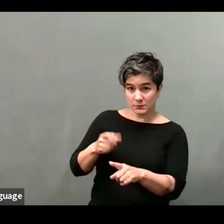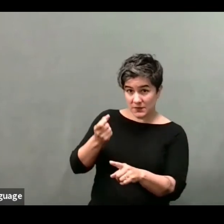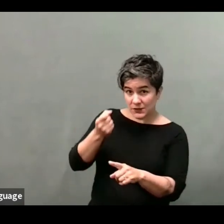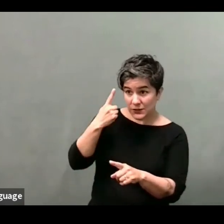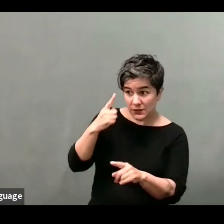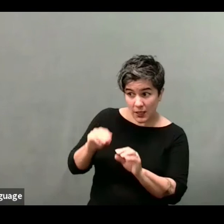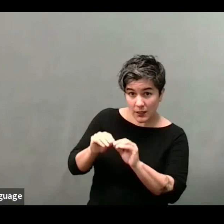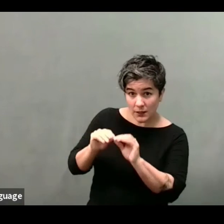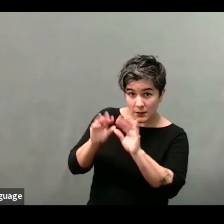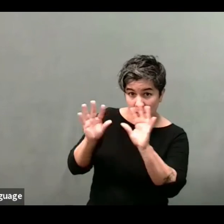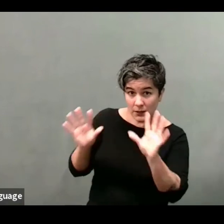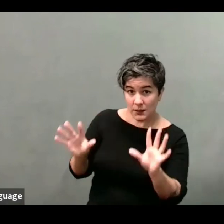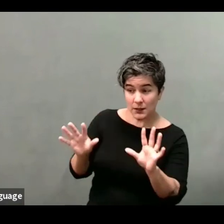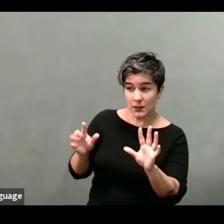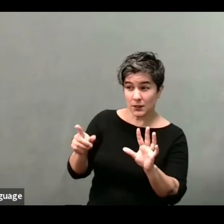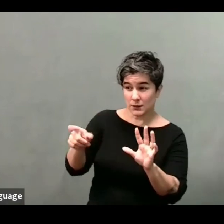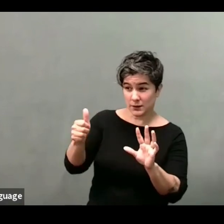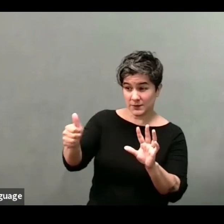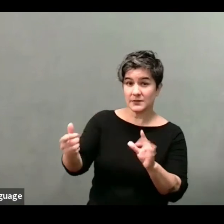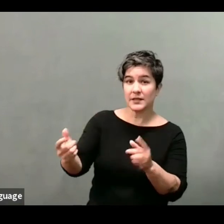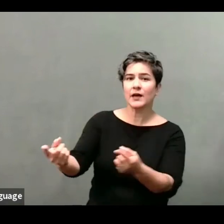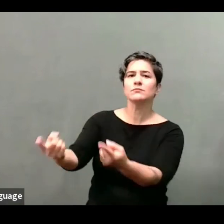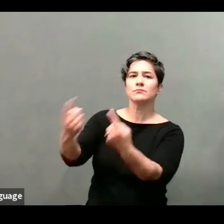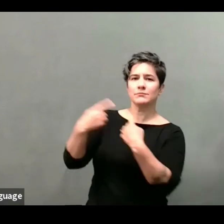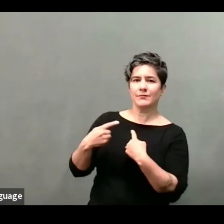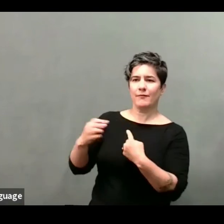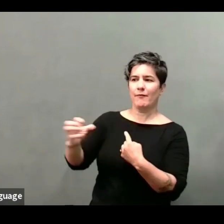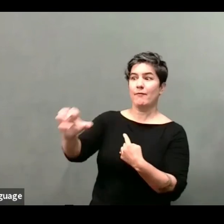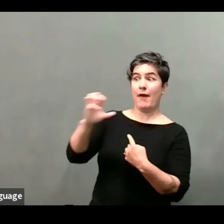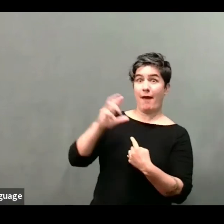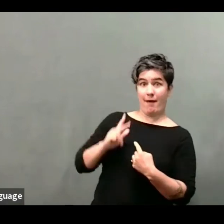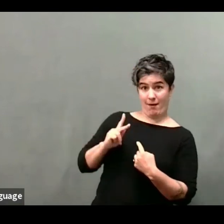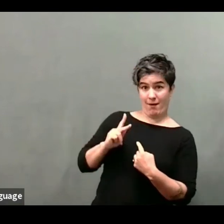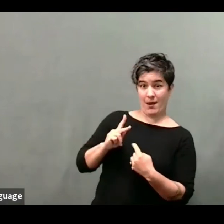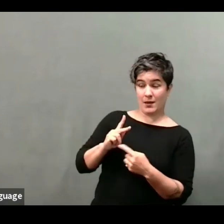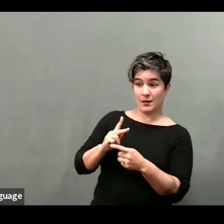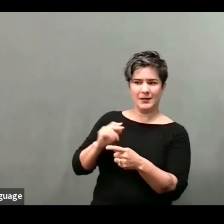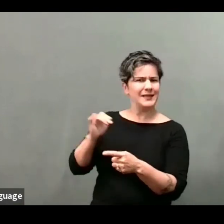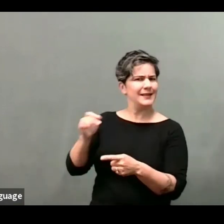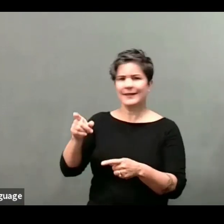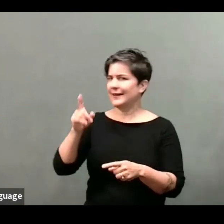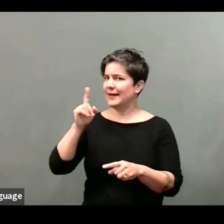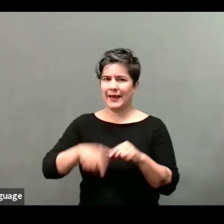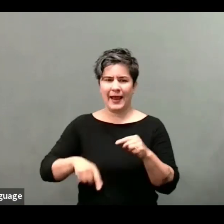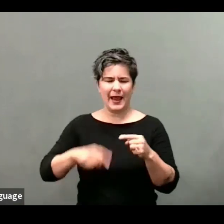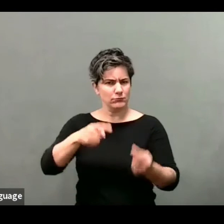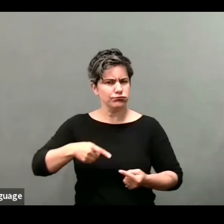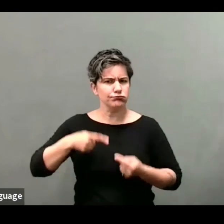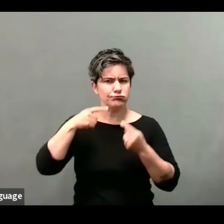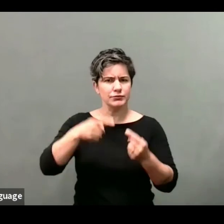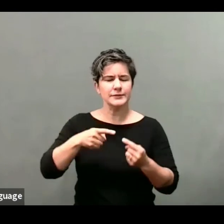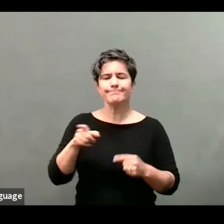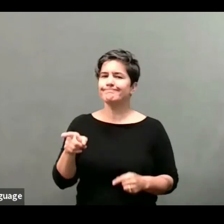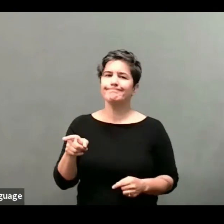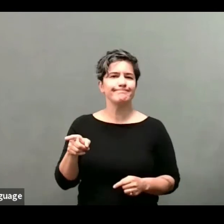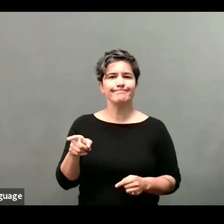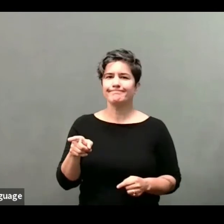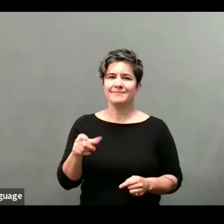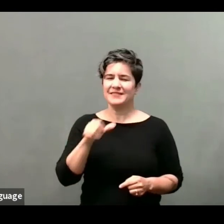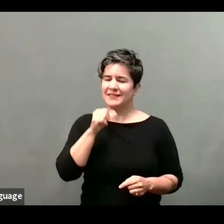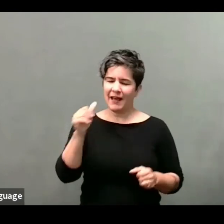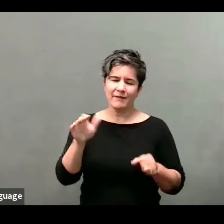and can express those things back to them. If they can't, then they're not